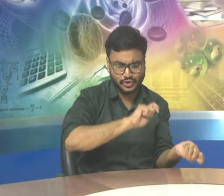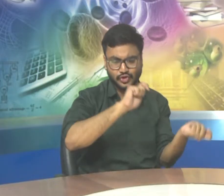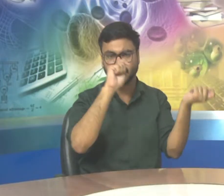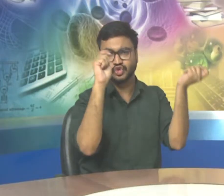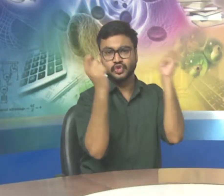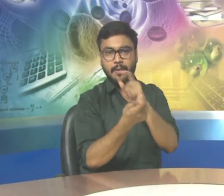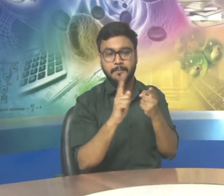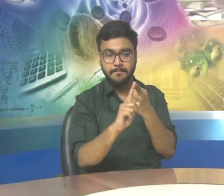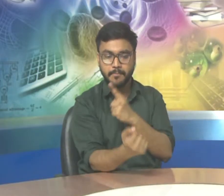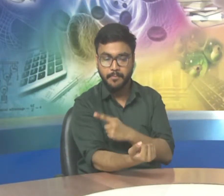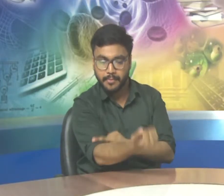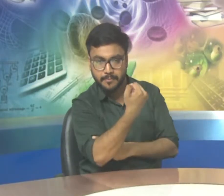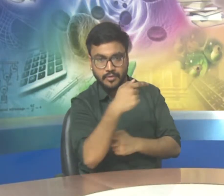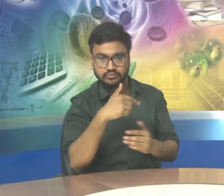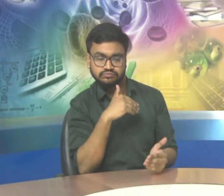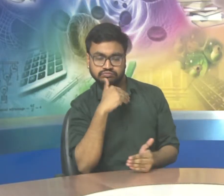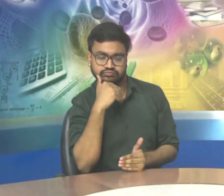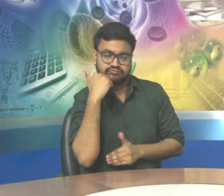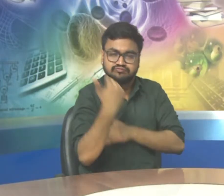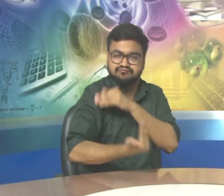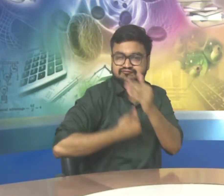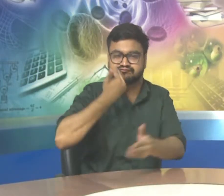Work, energy, and power.